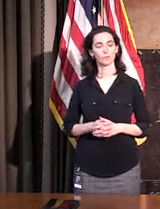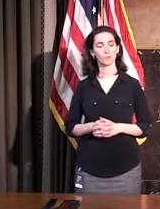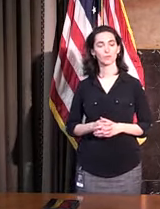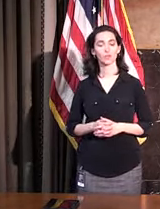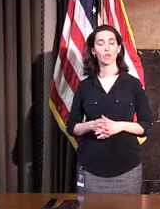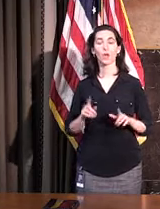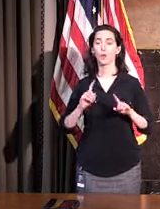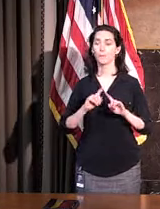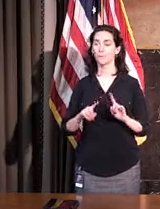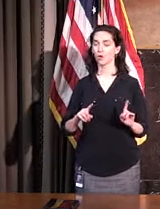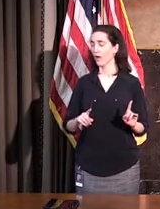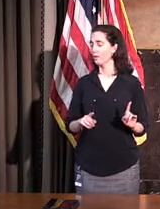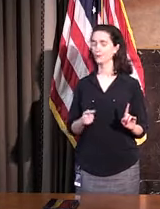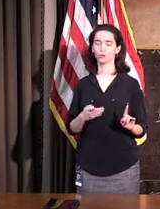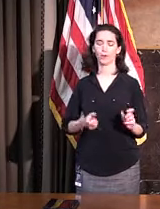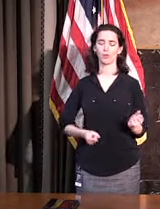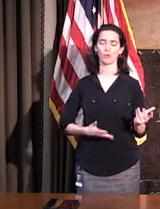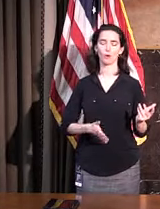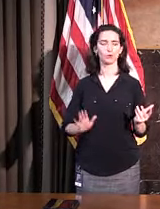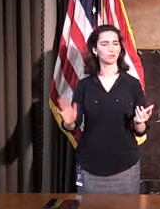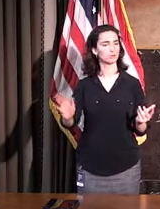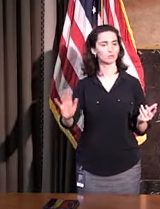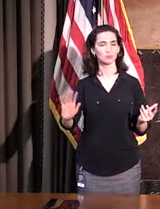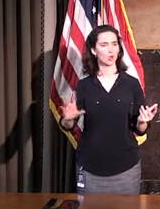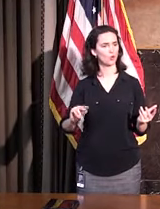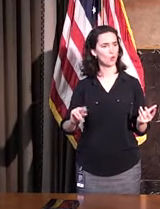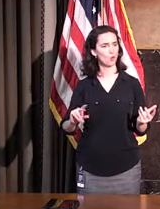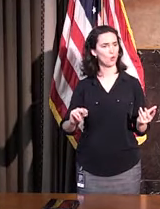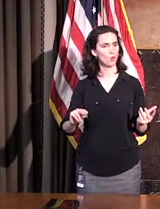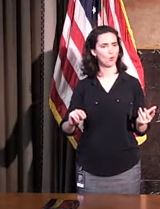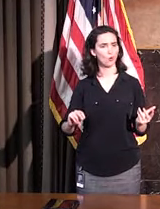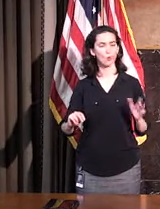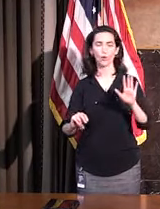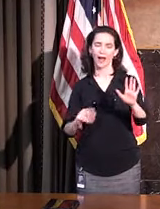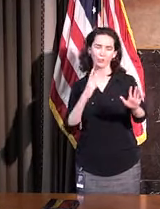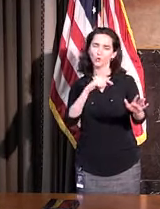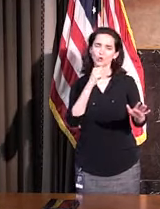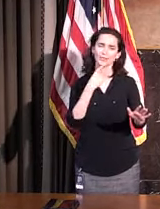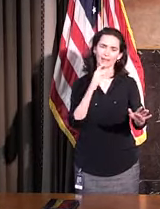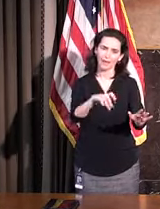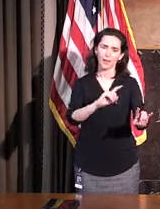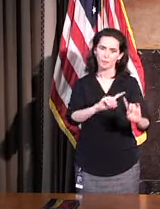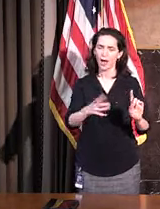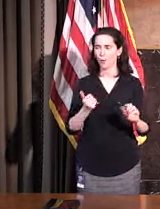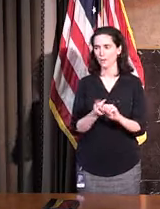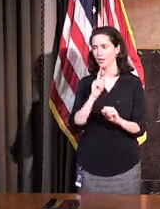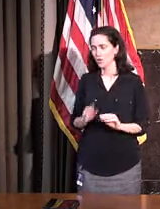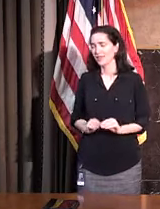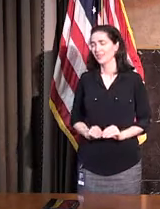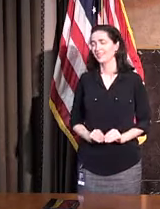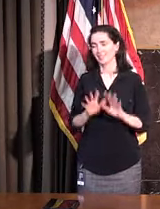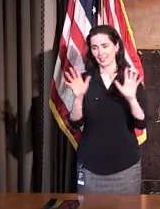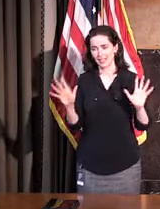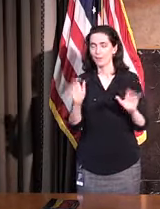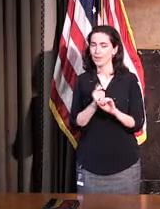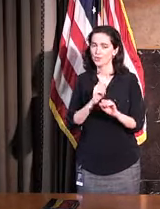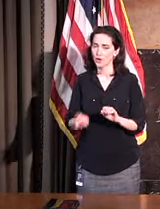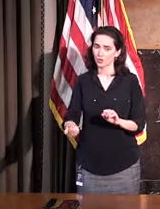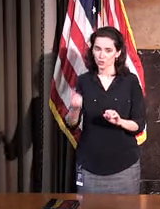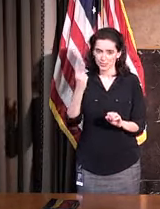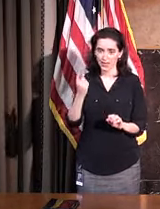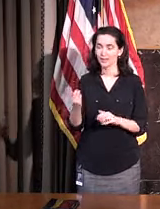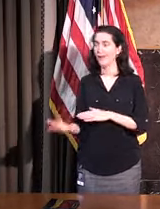But it is not wasted. I don't want anybody to, and that's not what you said. But I want to make absolutely sure people understand